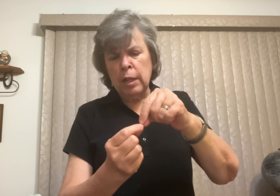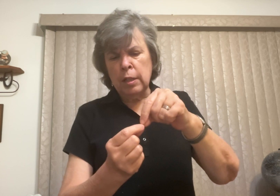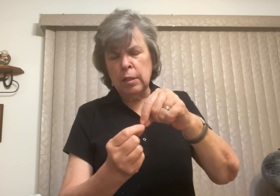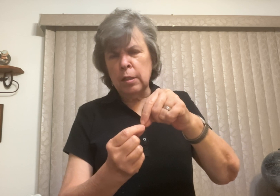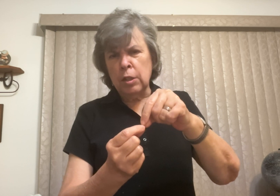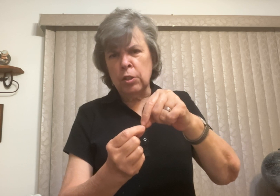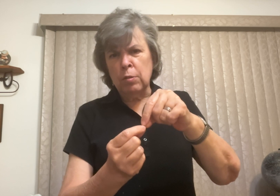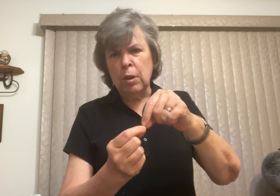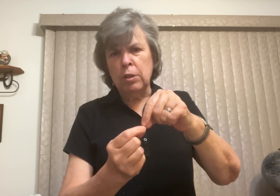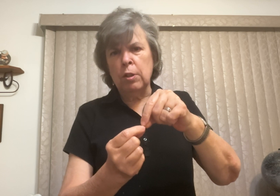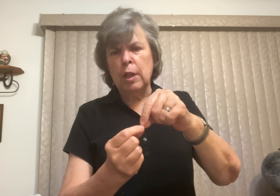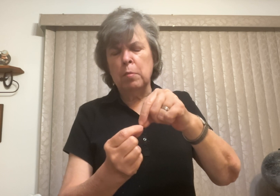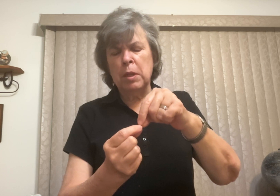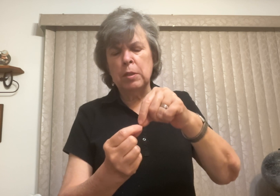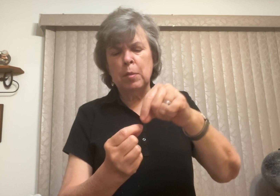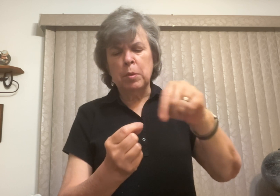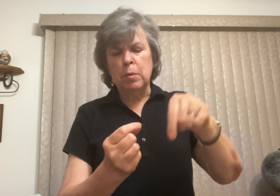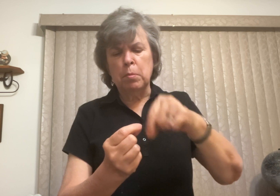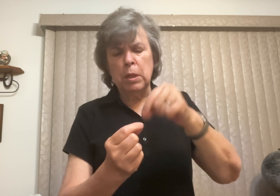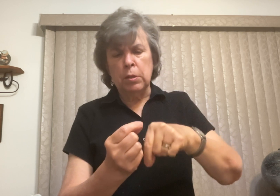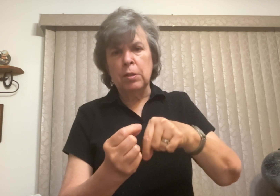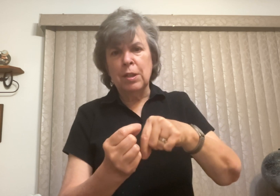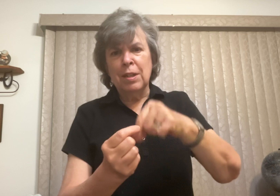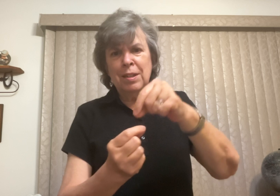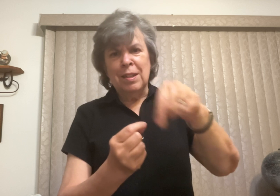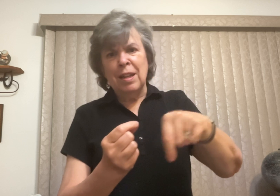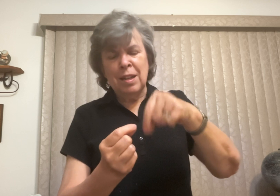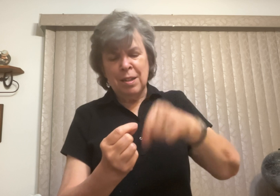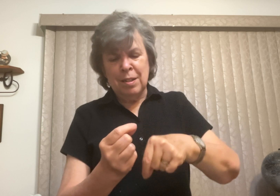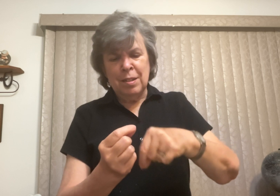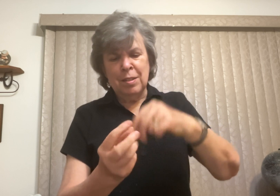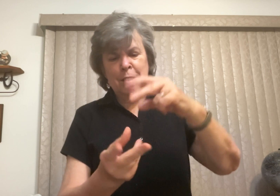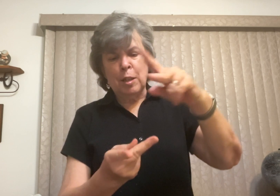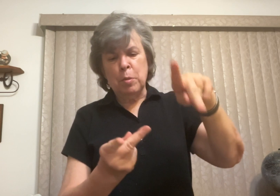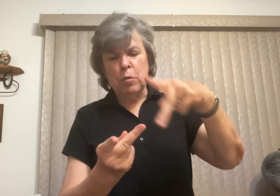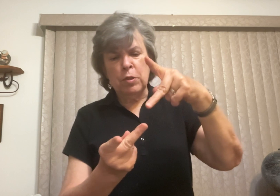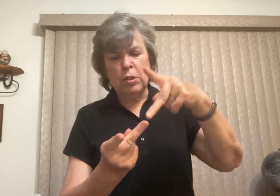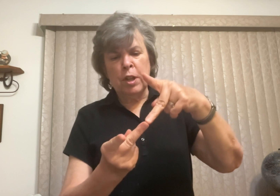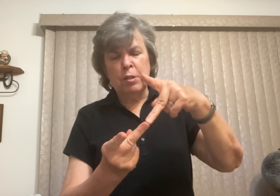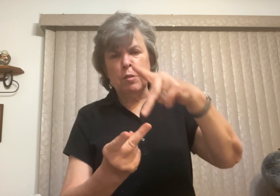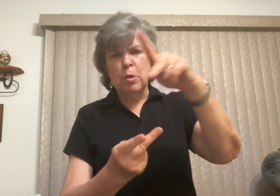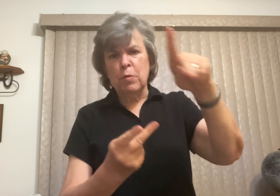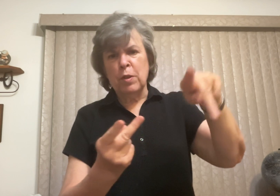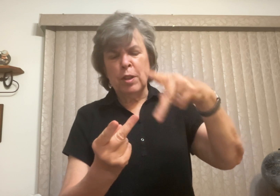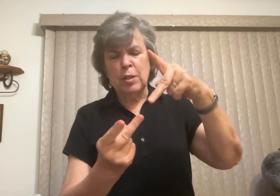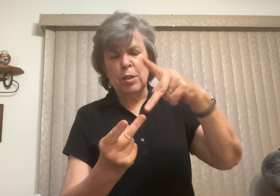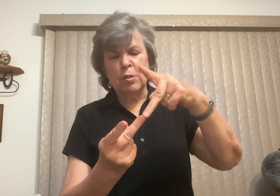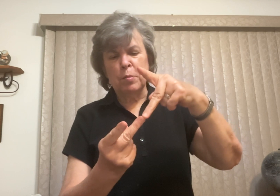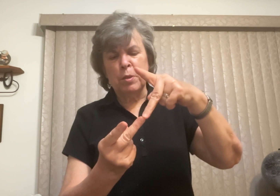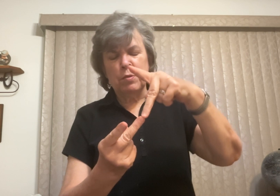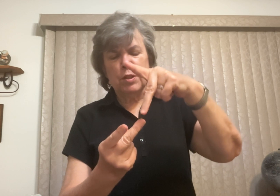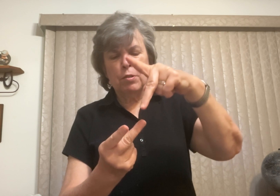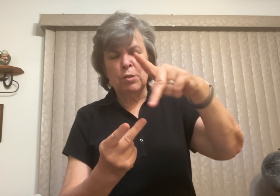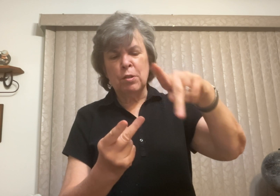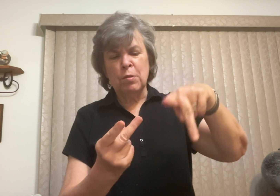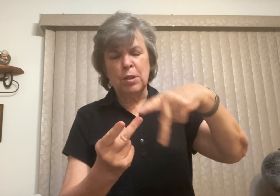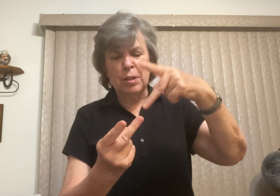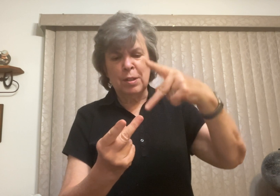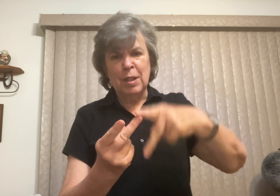exactly touching right. You can't mess up and miss. It's just like perfect. You got to do it perfectly and touch your middle fingers. You don't want